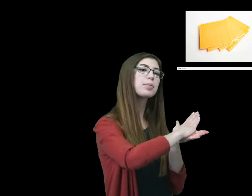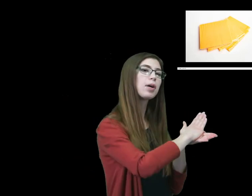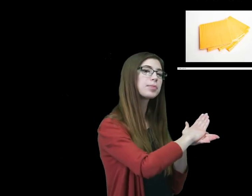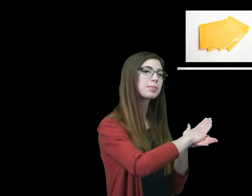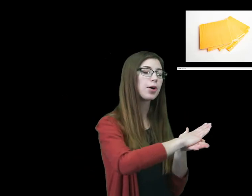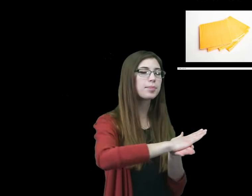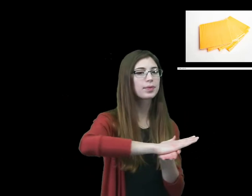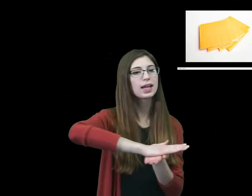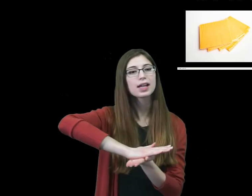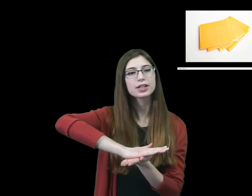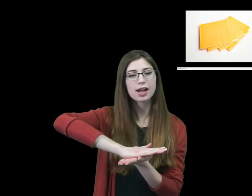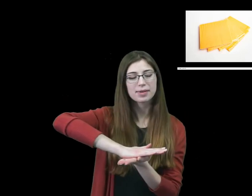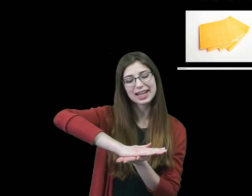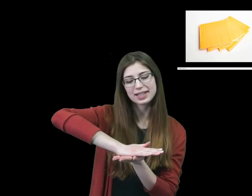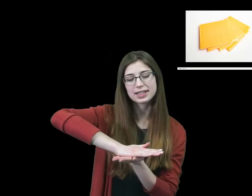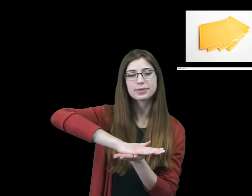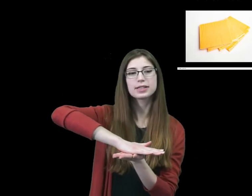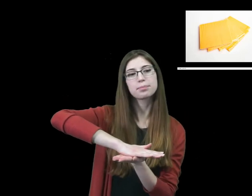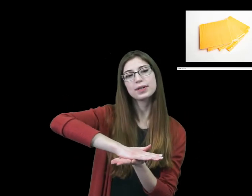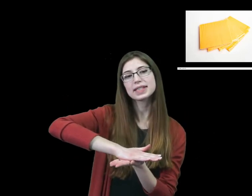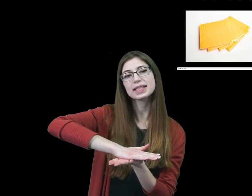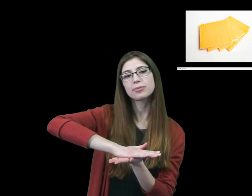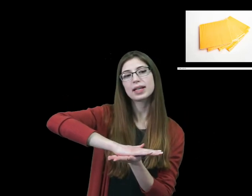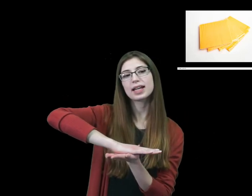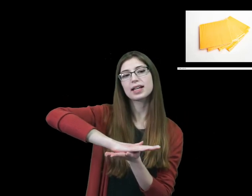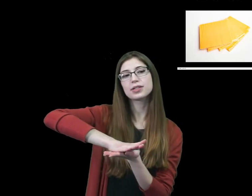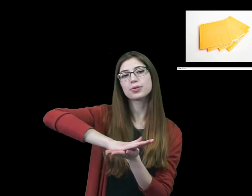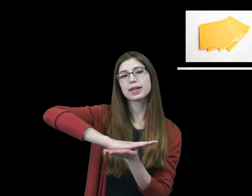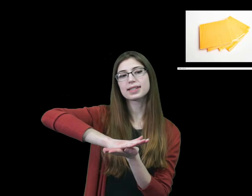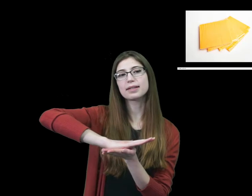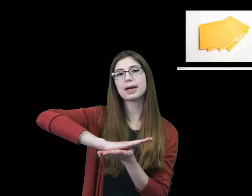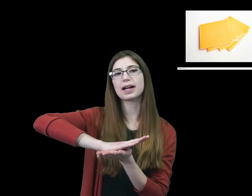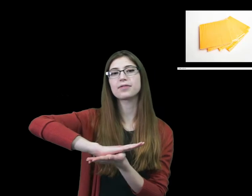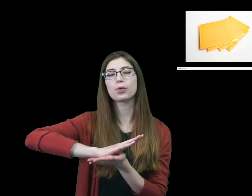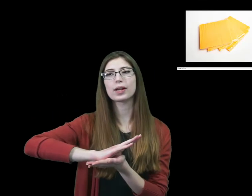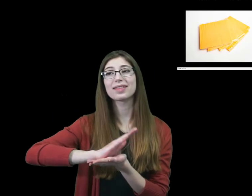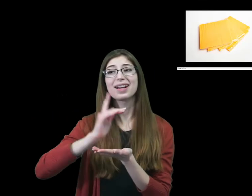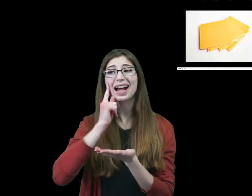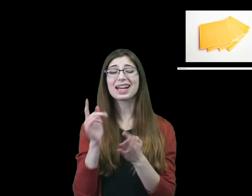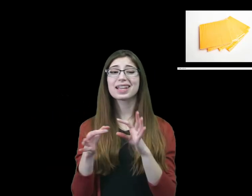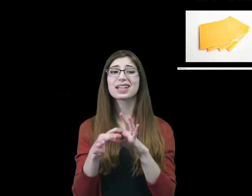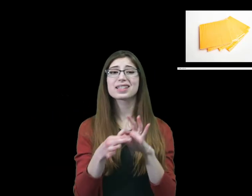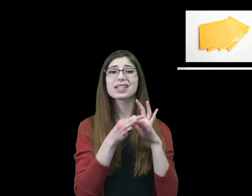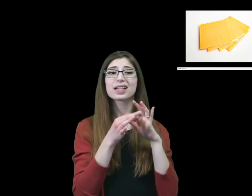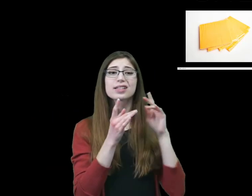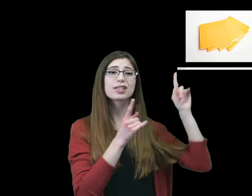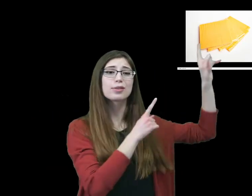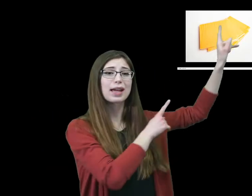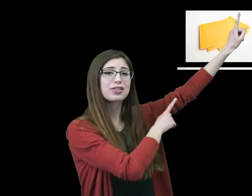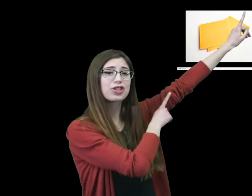palm to palm. Your dominant hand is going to press a little bit and twist back and forth. I think it is connected to a